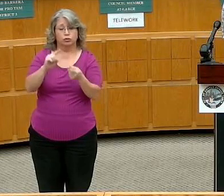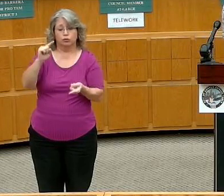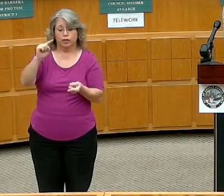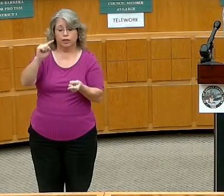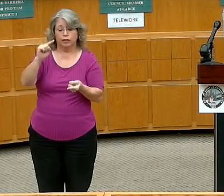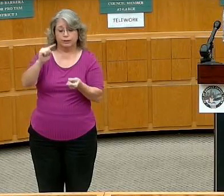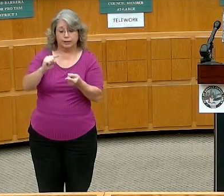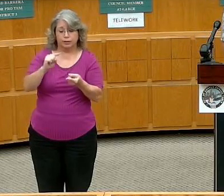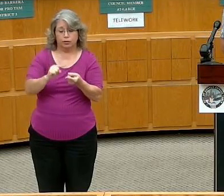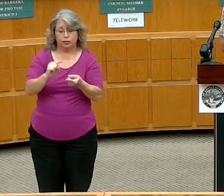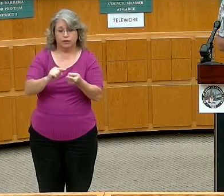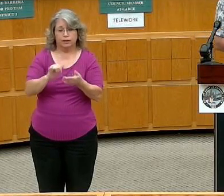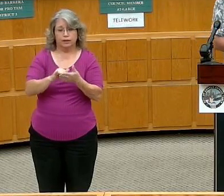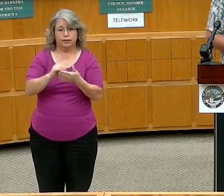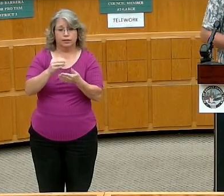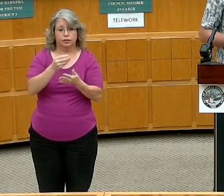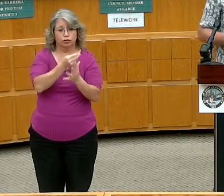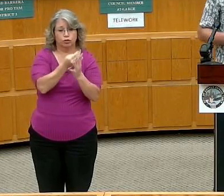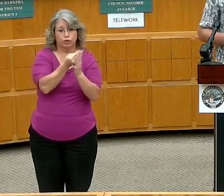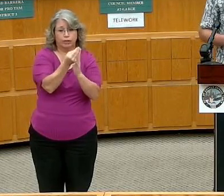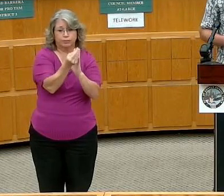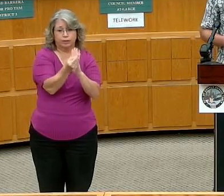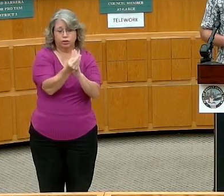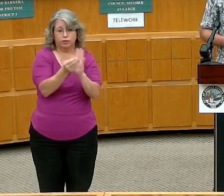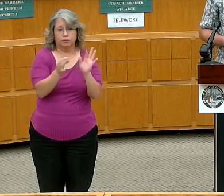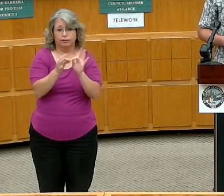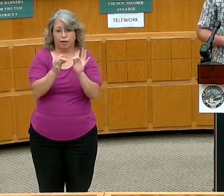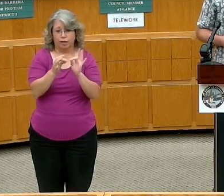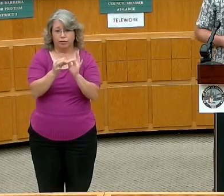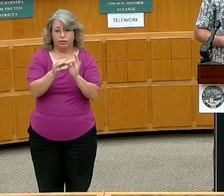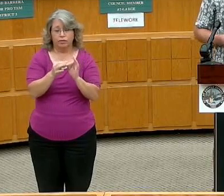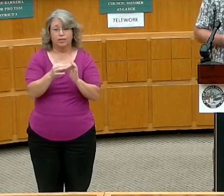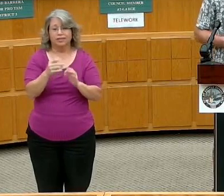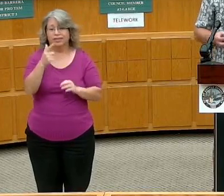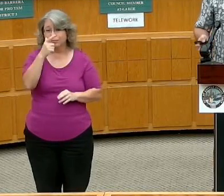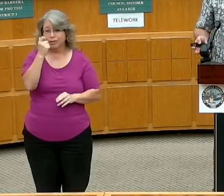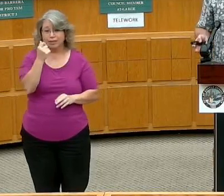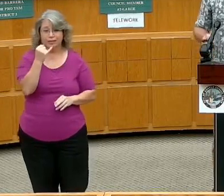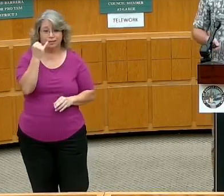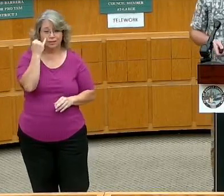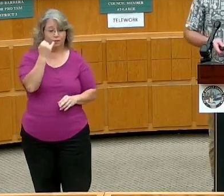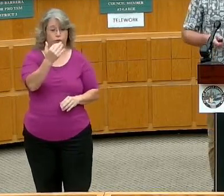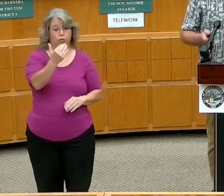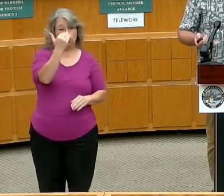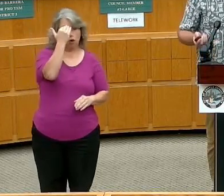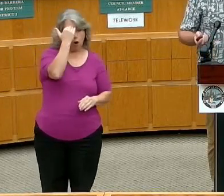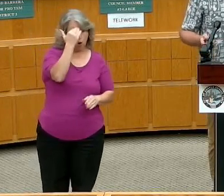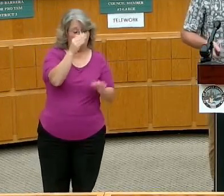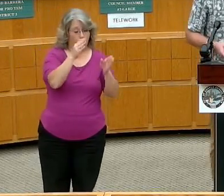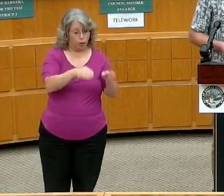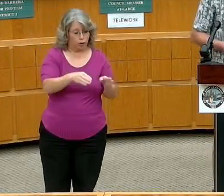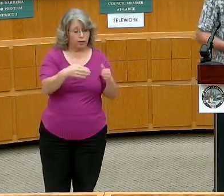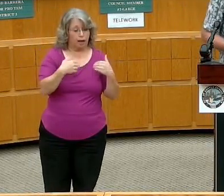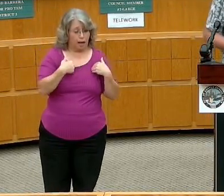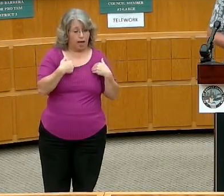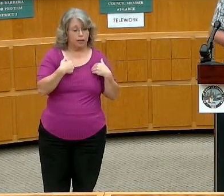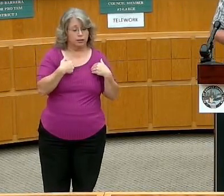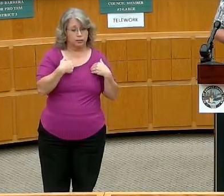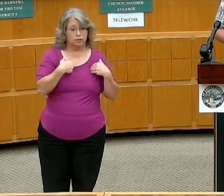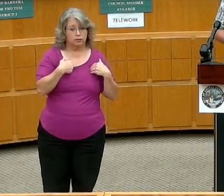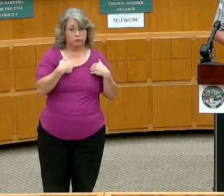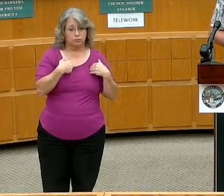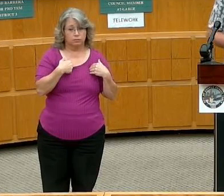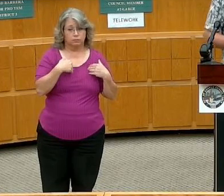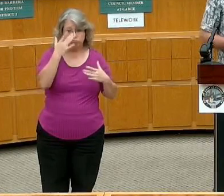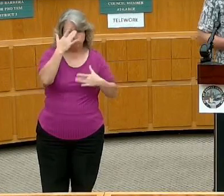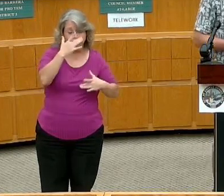rate values. Because if you know if somebody has it, then they can isolate, right? And if you don't know, then somebody might think, well, maybe I